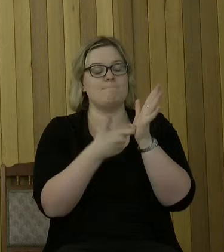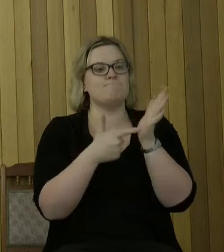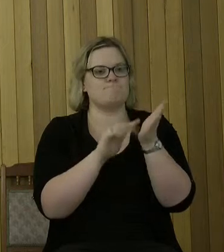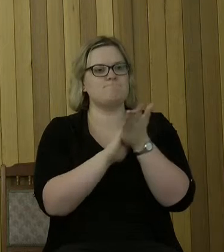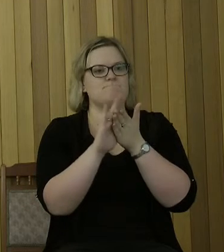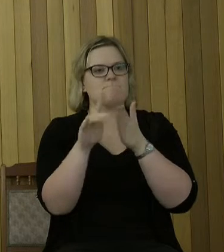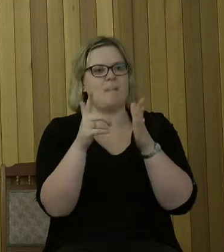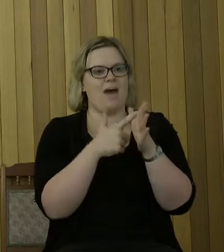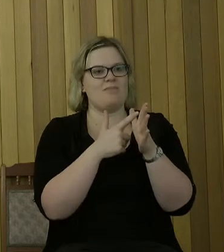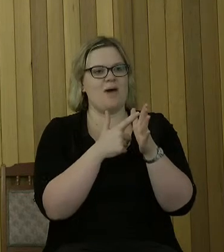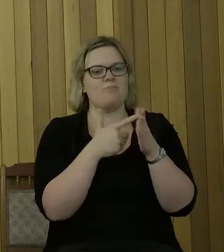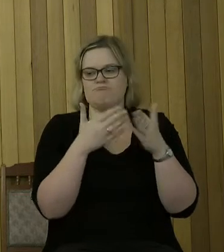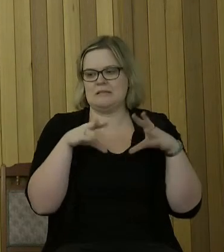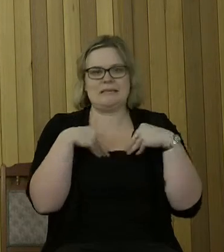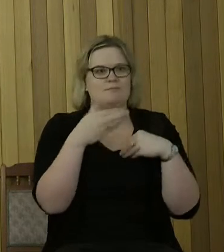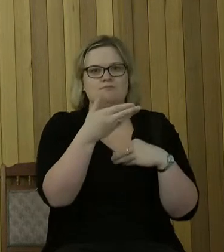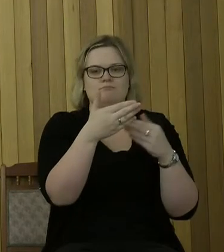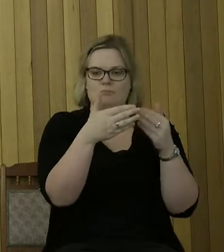Martha was the one who opened the door.